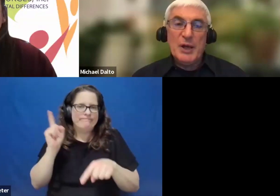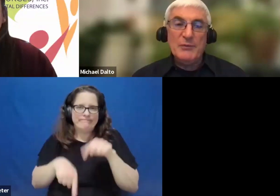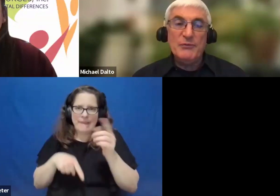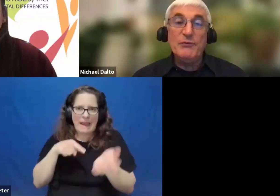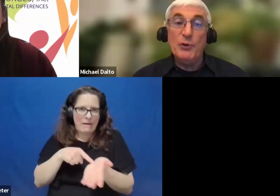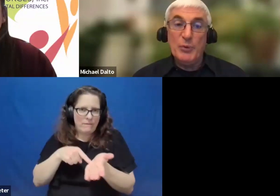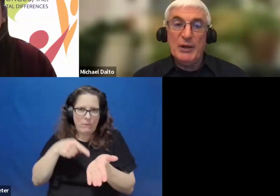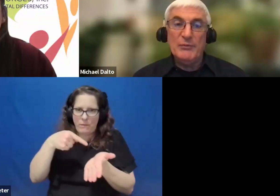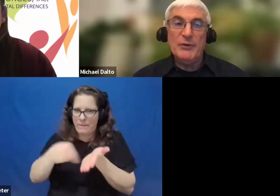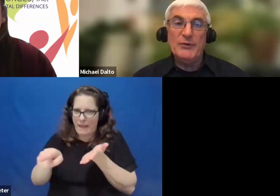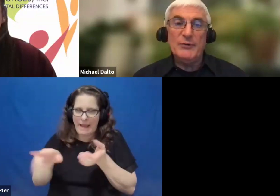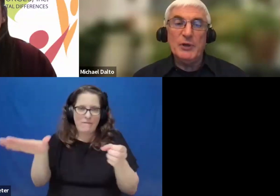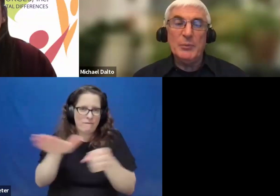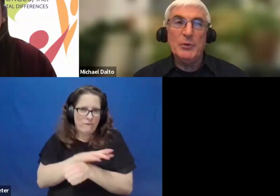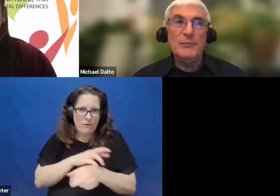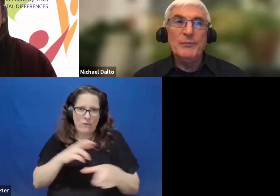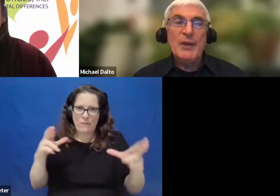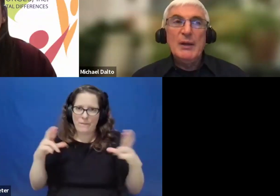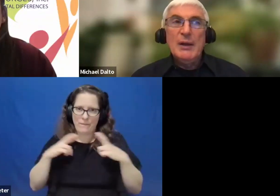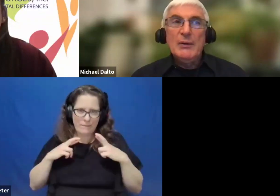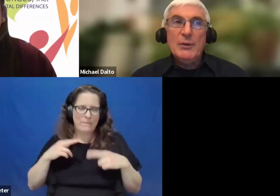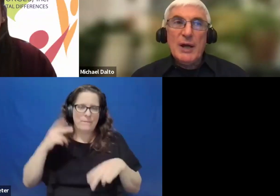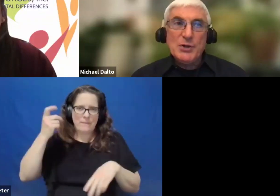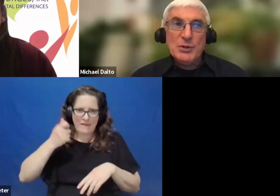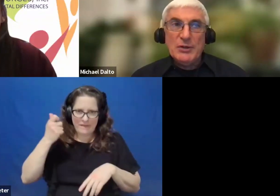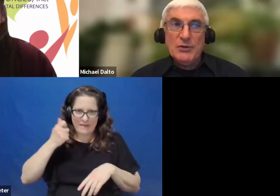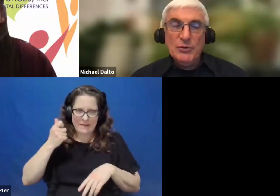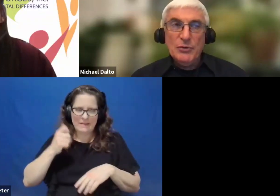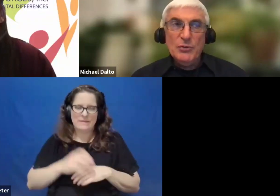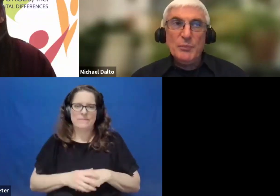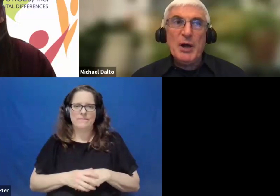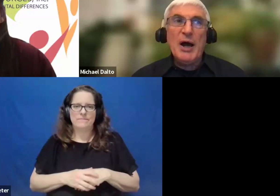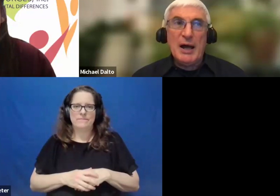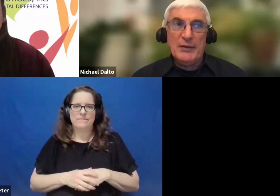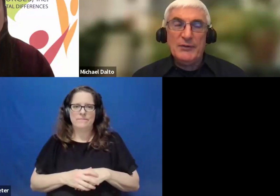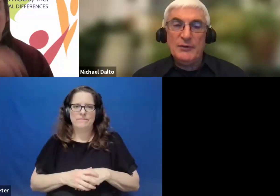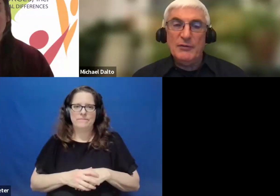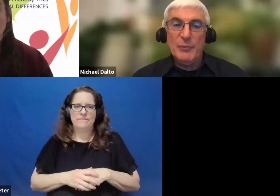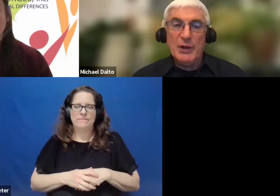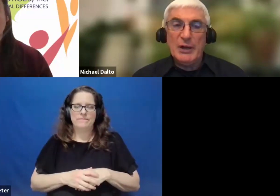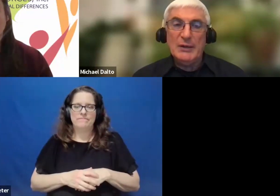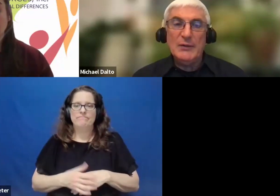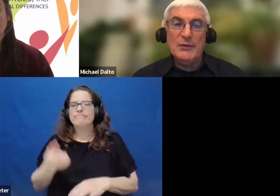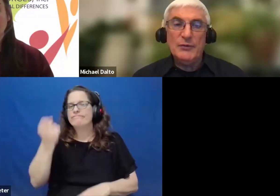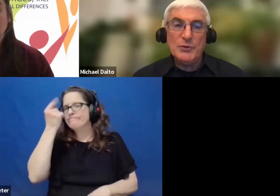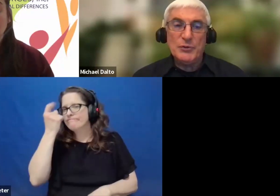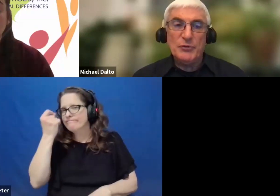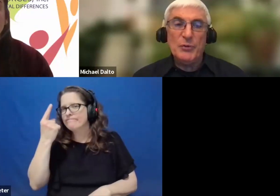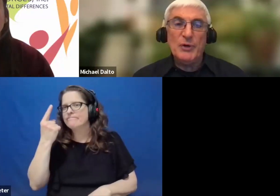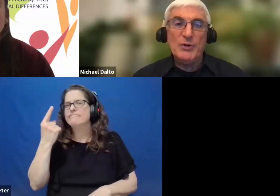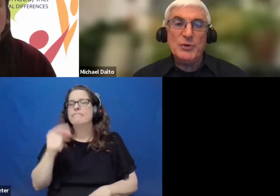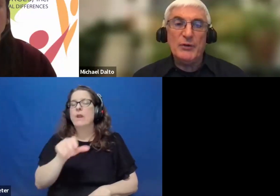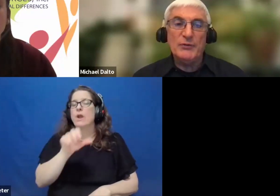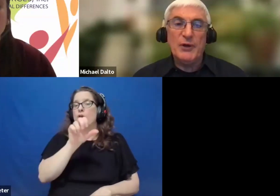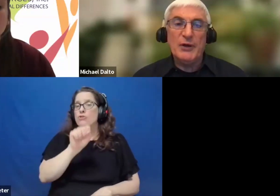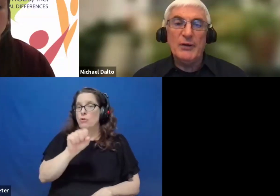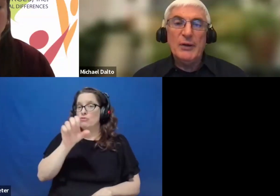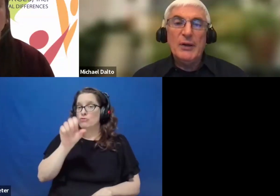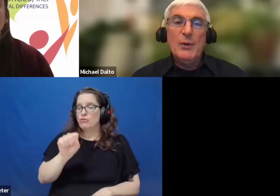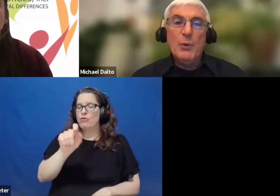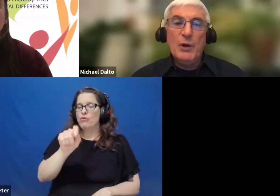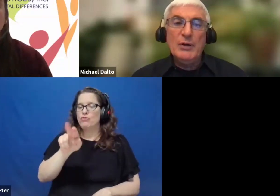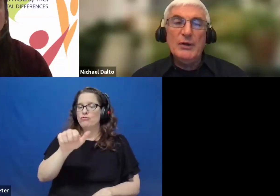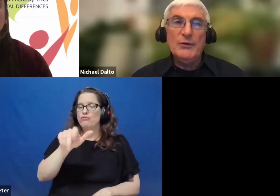to pay full benefits to people. There are actually 2 pots of money in the Social Security Trust